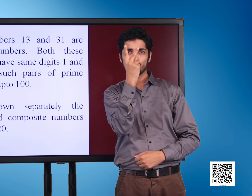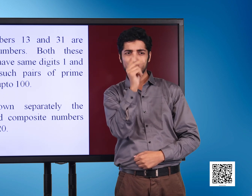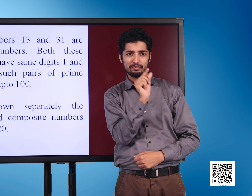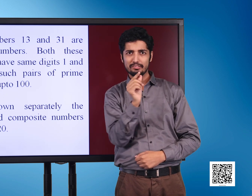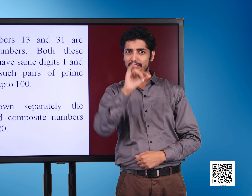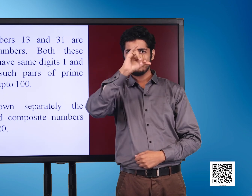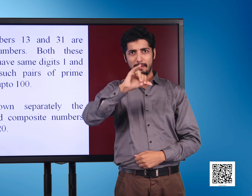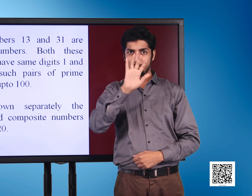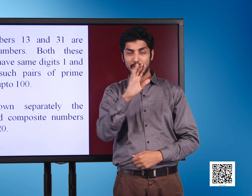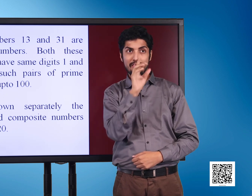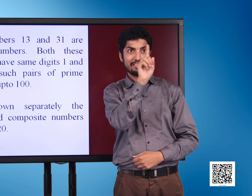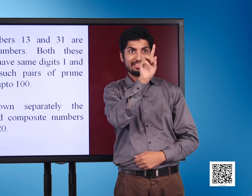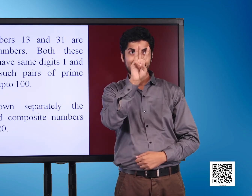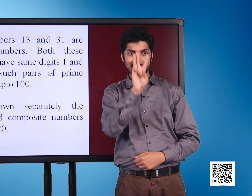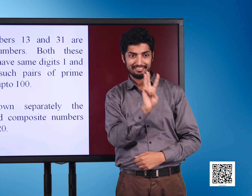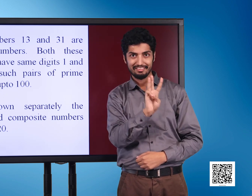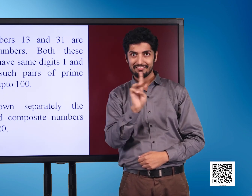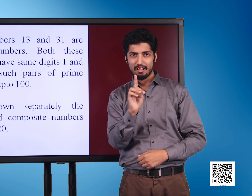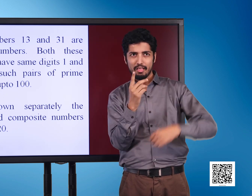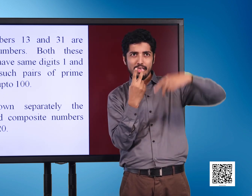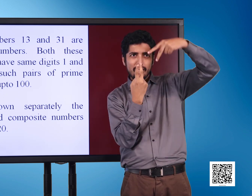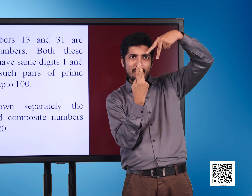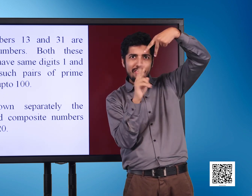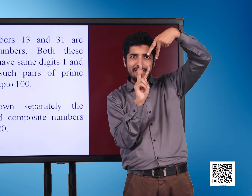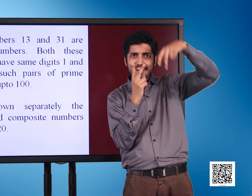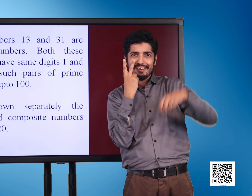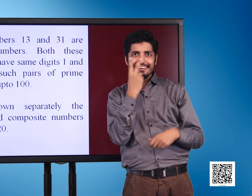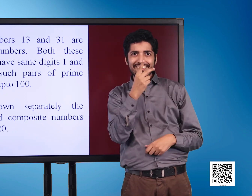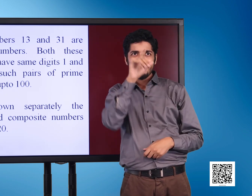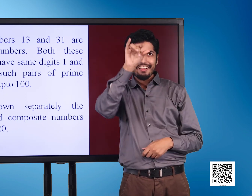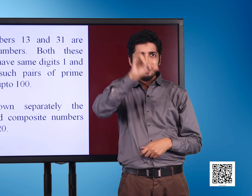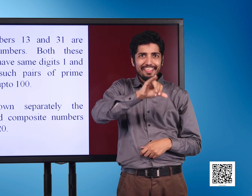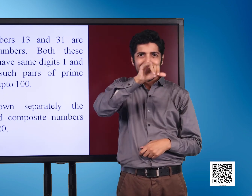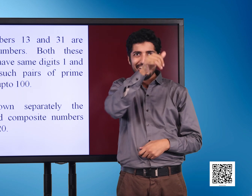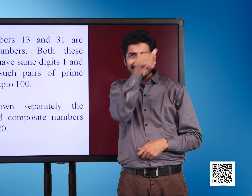Both these numbers have same digits, 1 and 3.